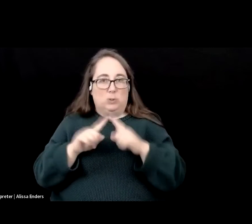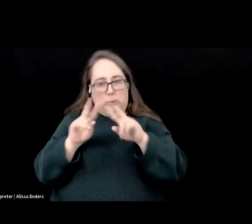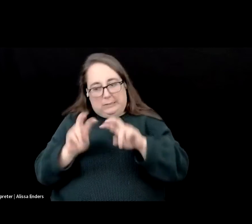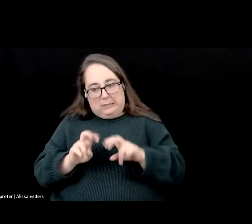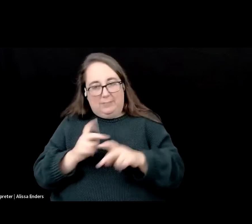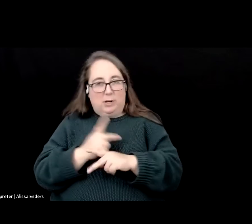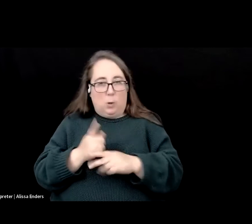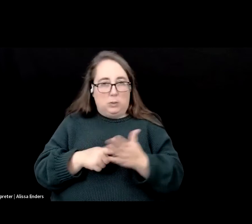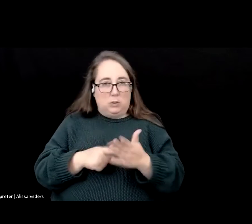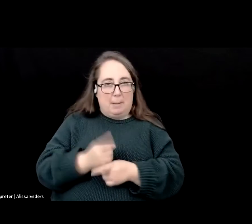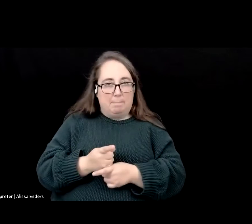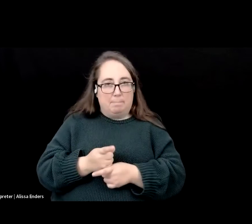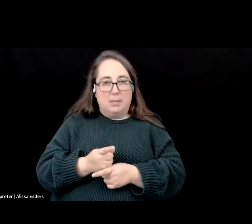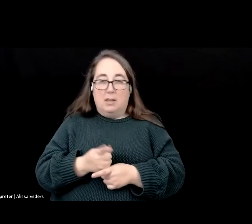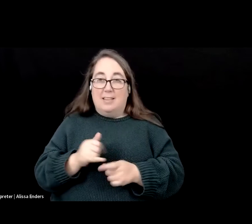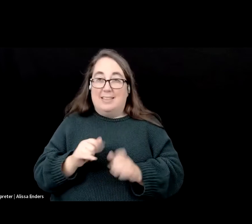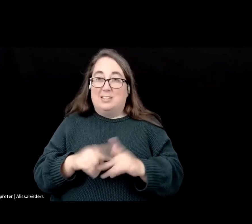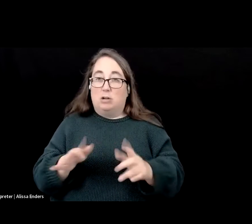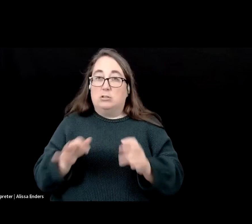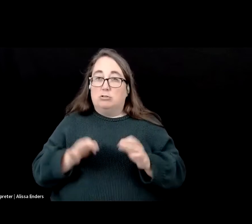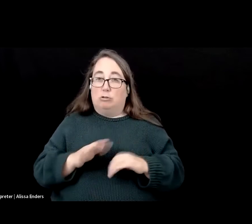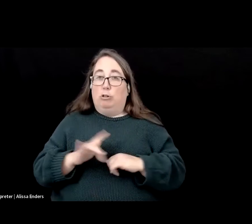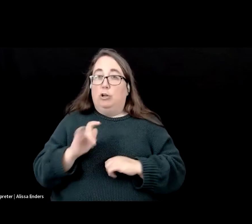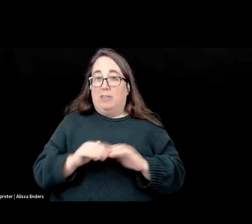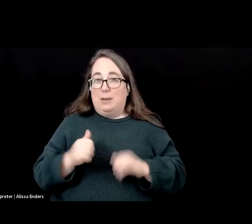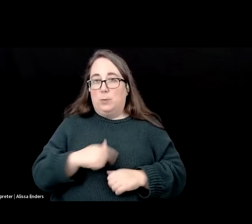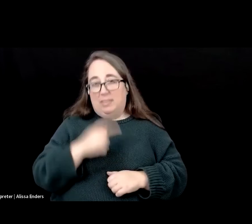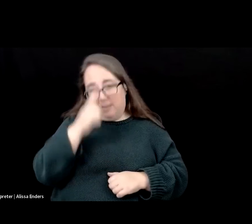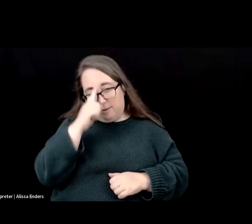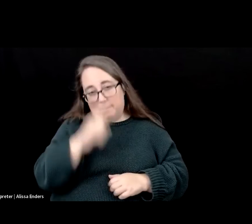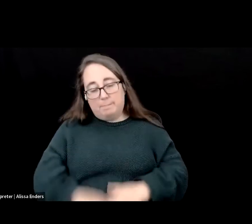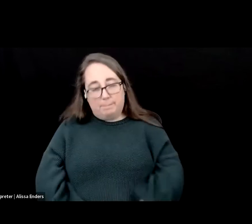starts presumably earlier than most of us might imagine.